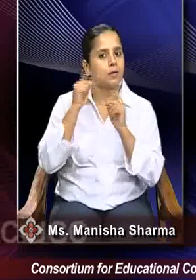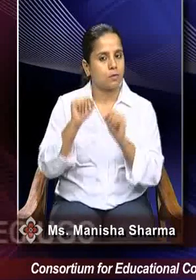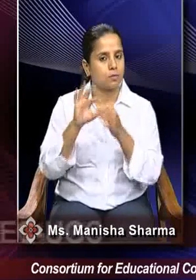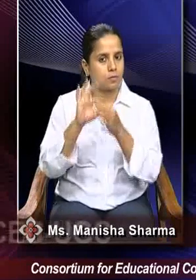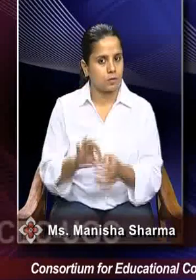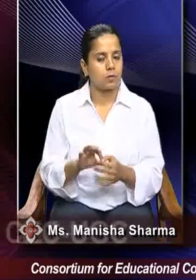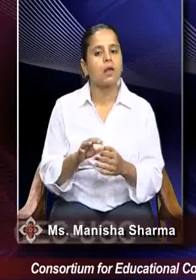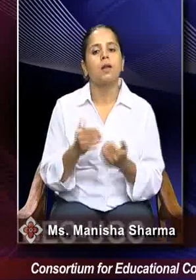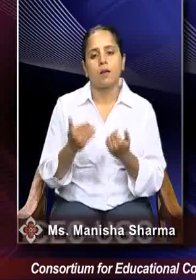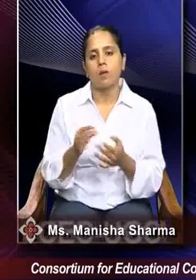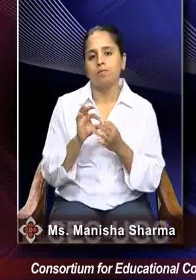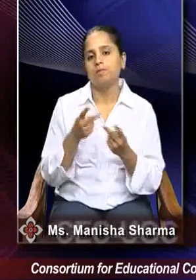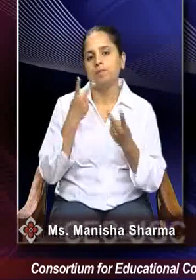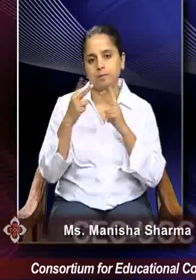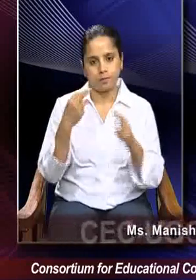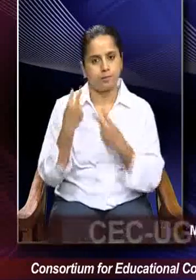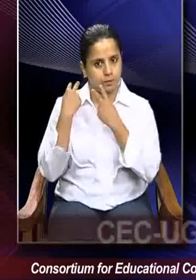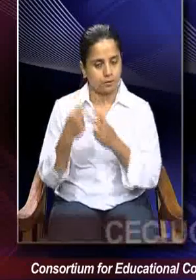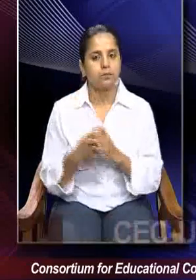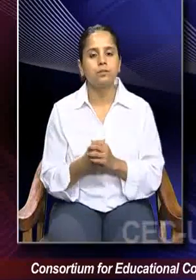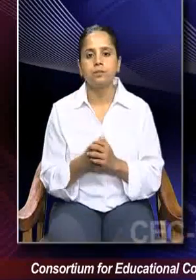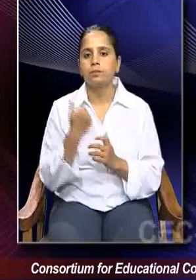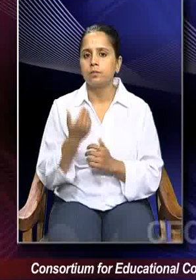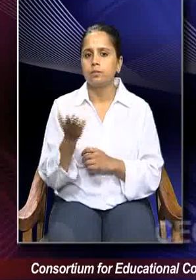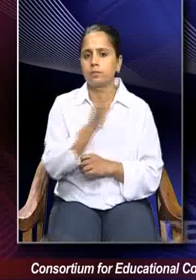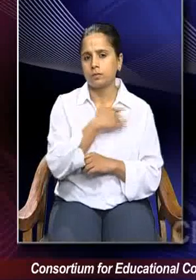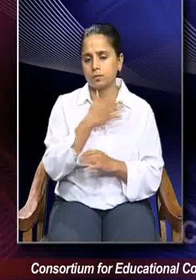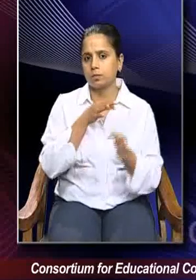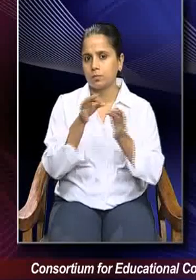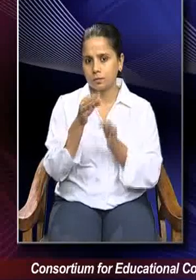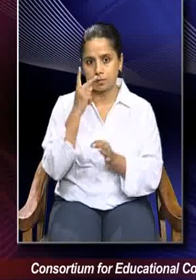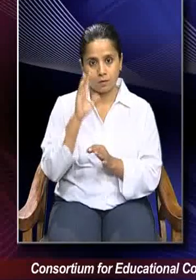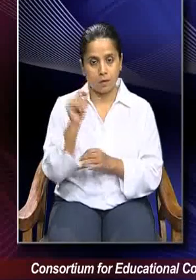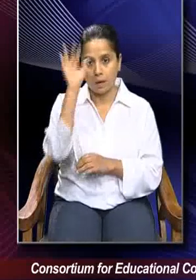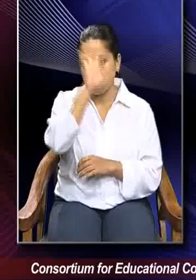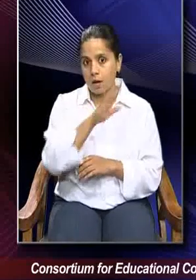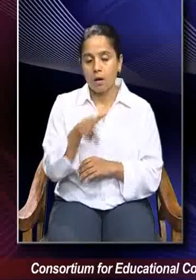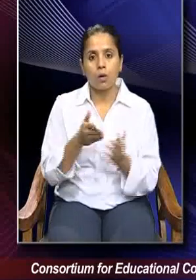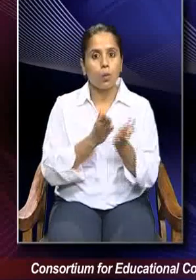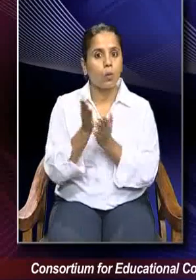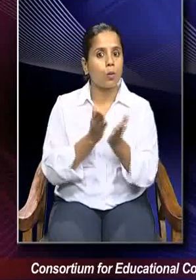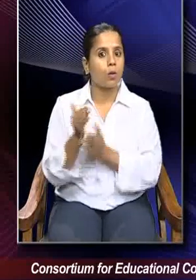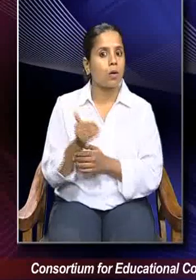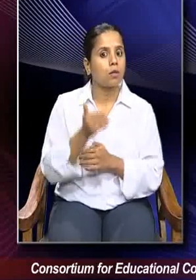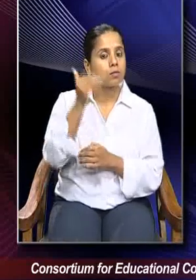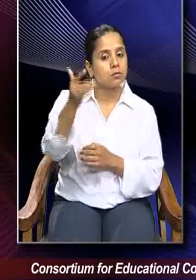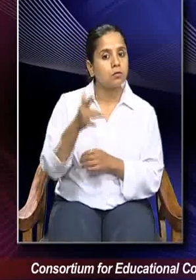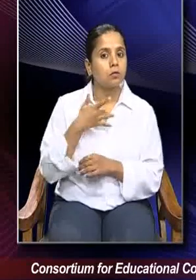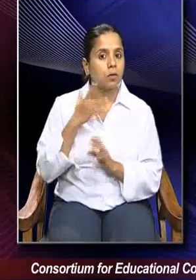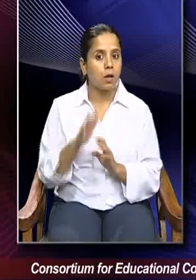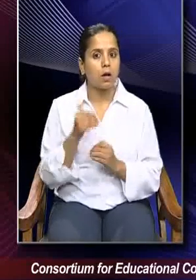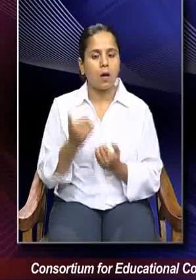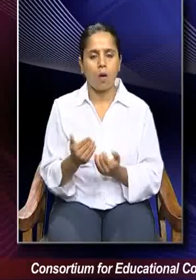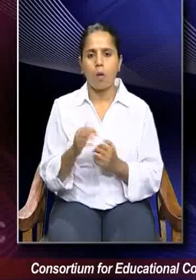environment condition. Now we've been talking about the way India has